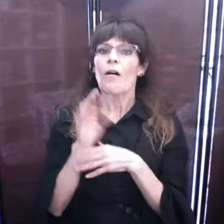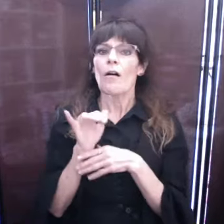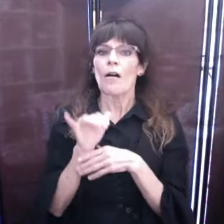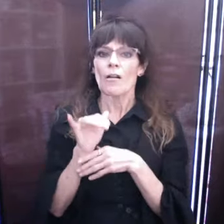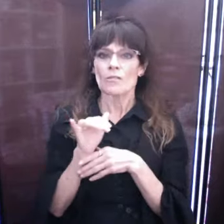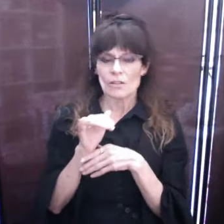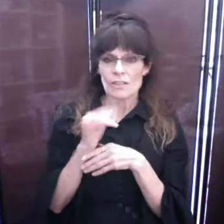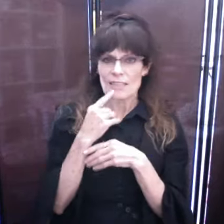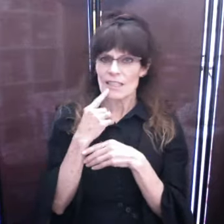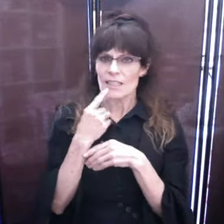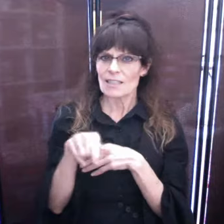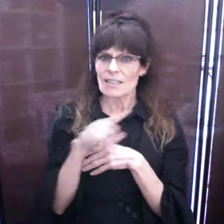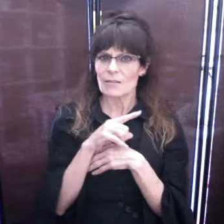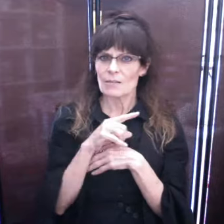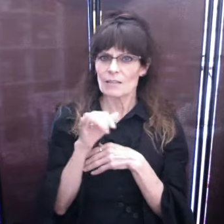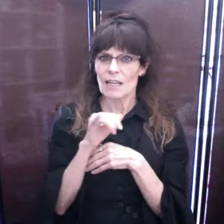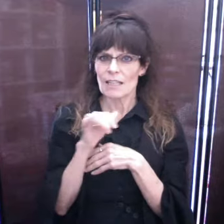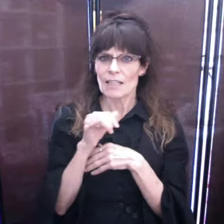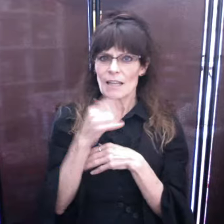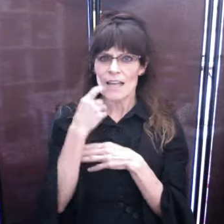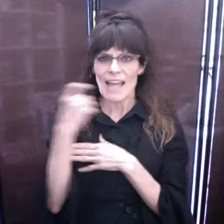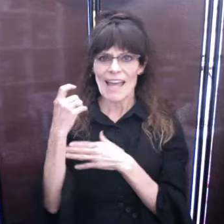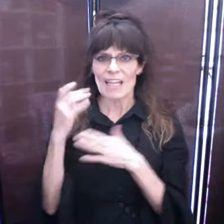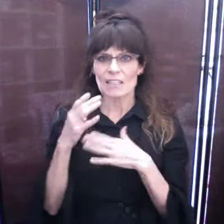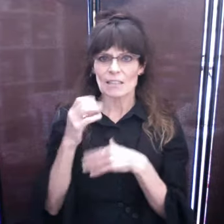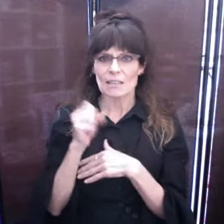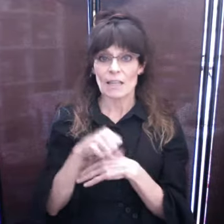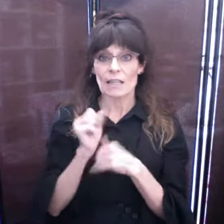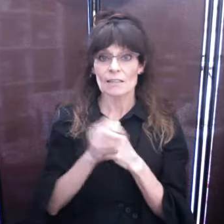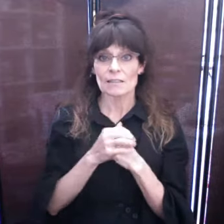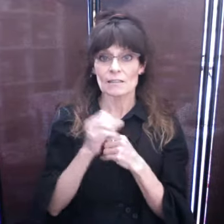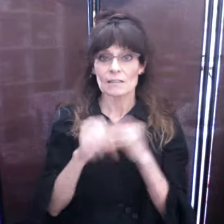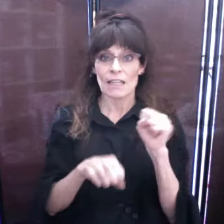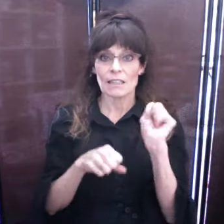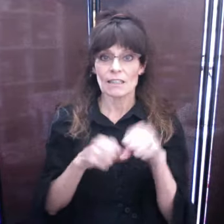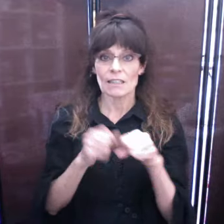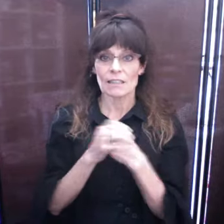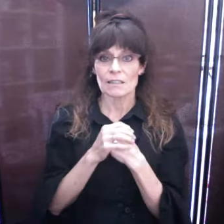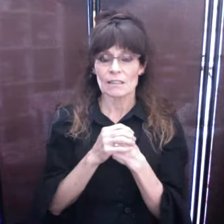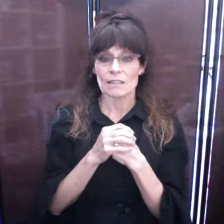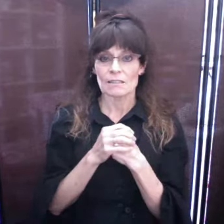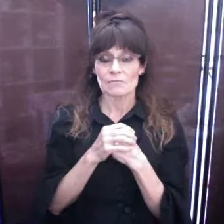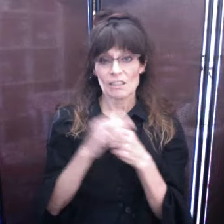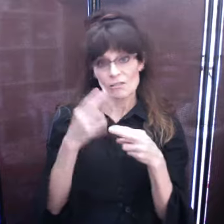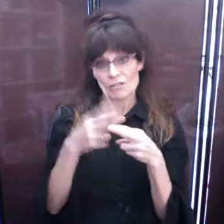said, so they were like addicts. Yeah, I guess you could say that. And he says,